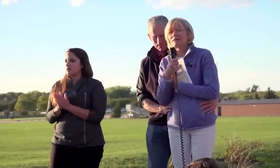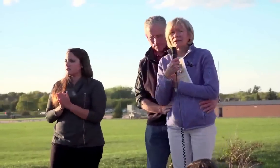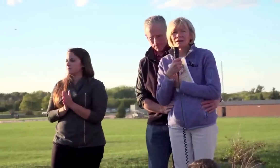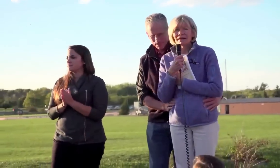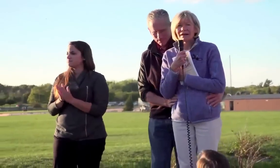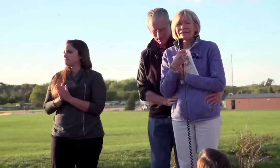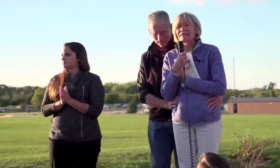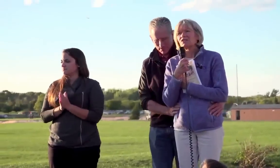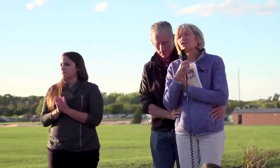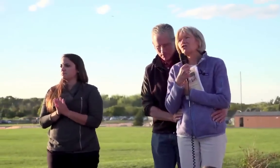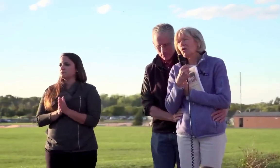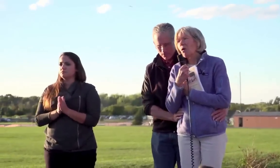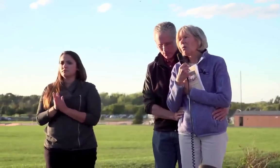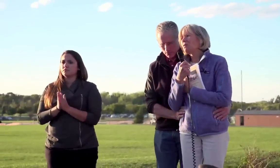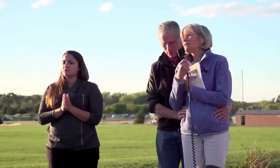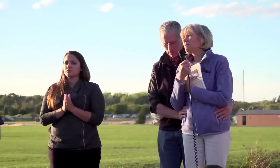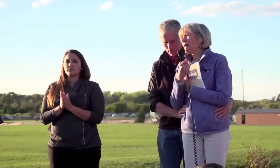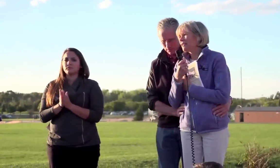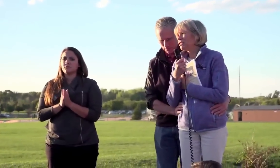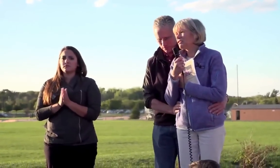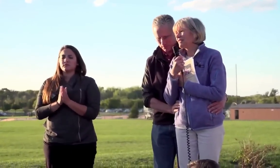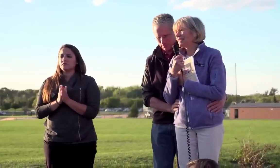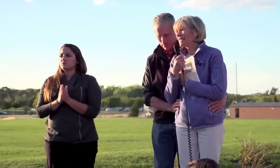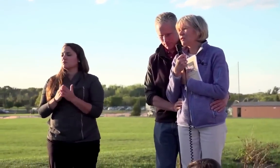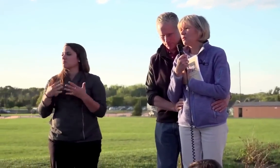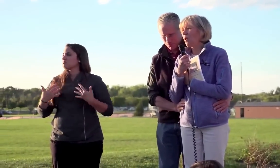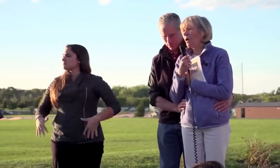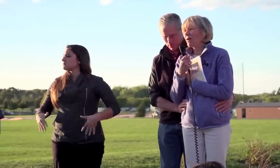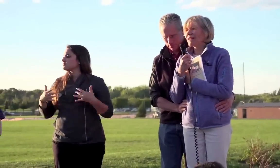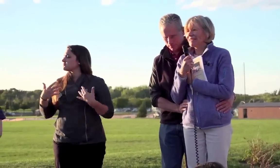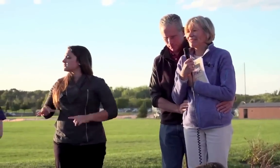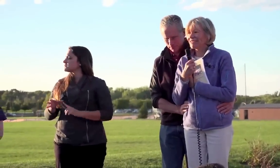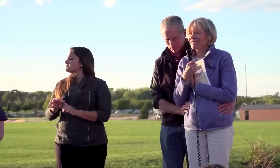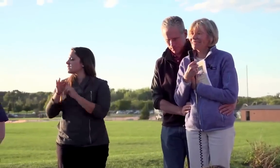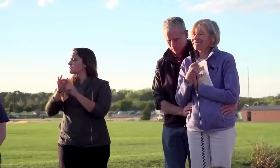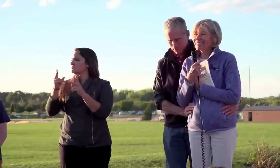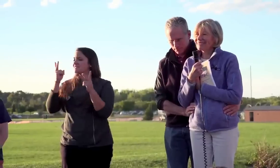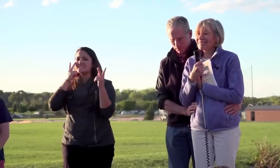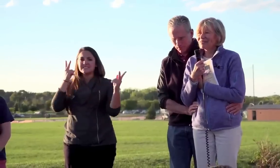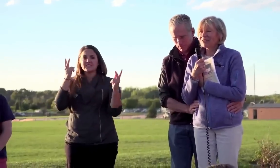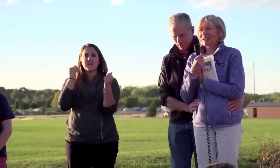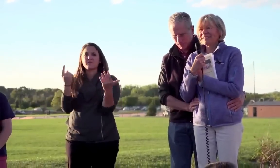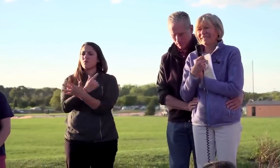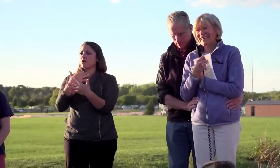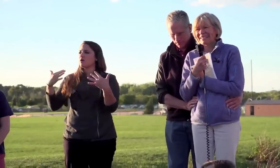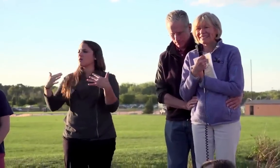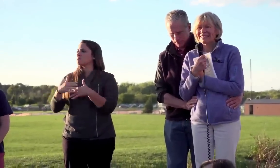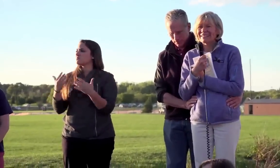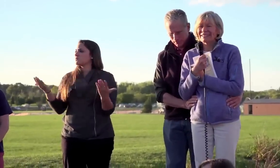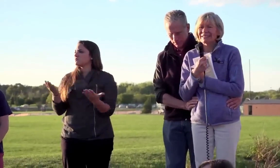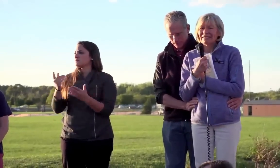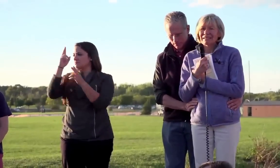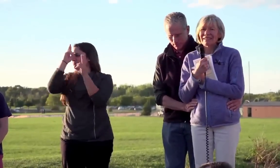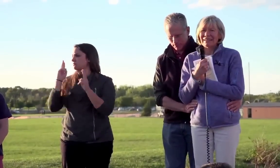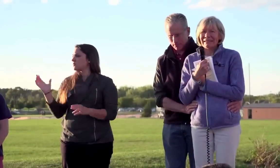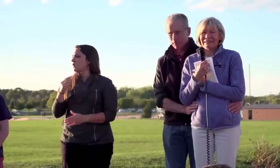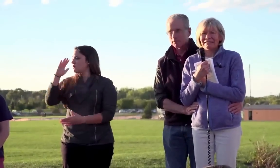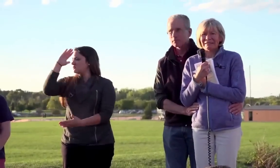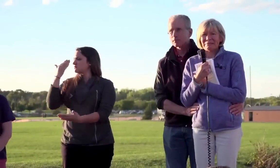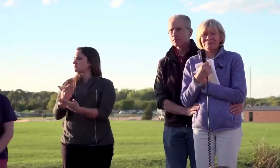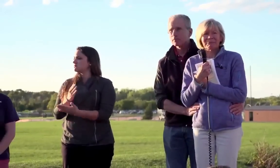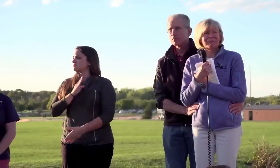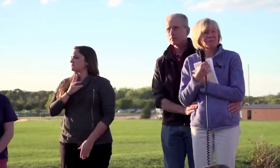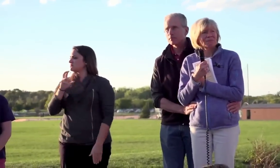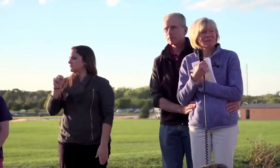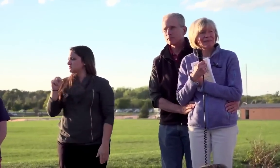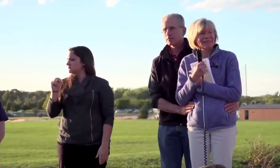community we have and how much of an impact this event has. I want to talk a little bit about the agenda. For the hospital, we're going to have a candlelight